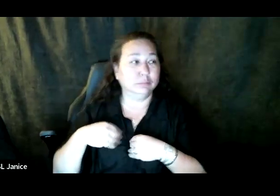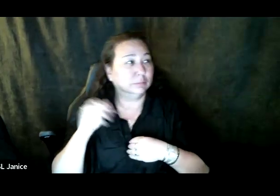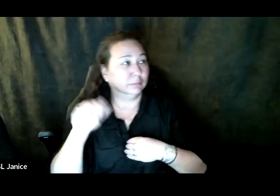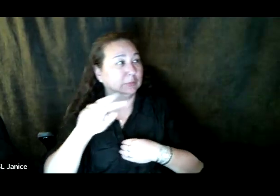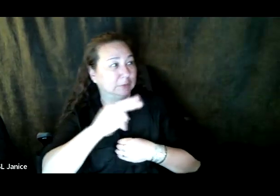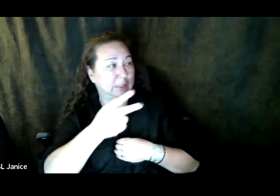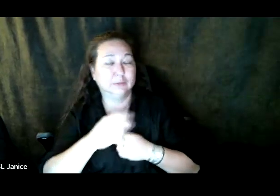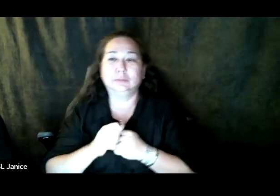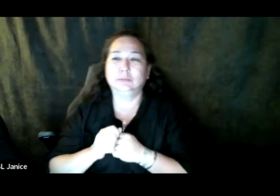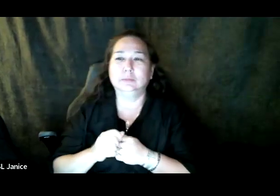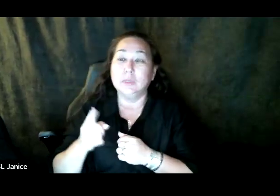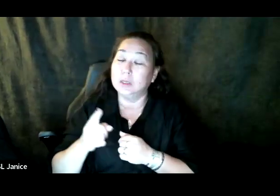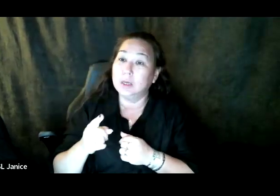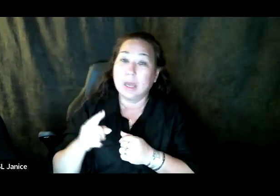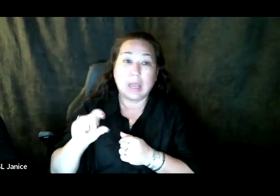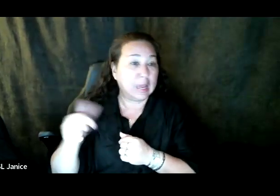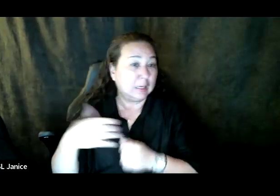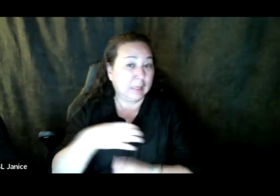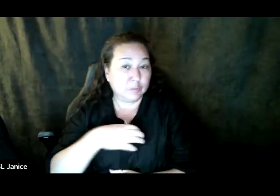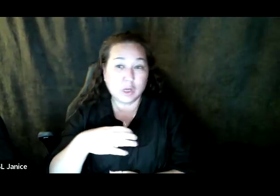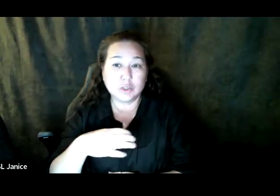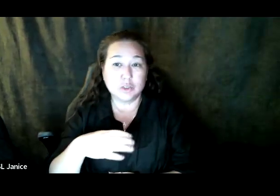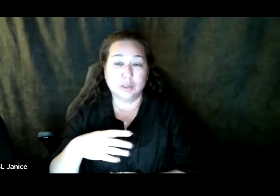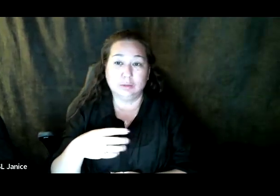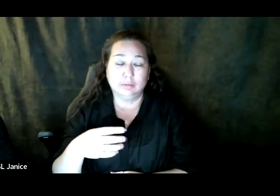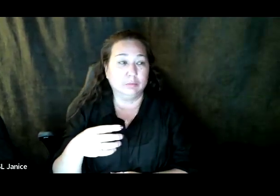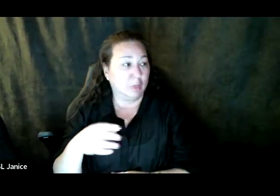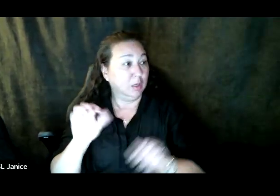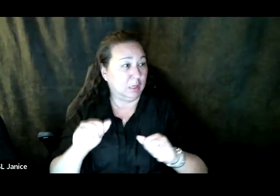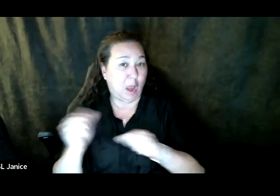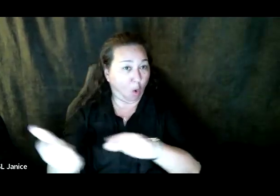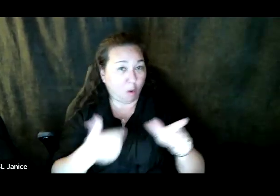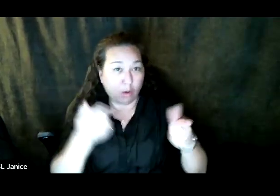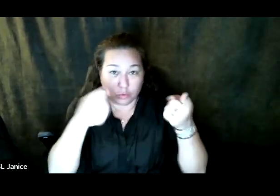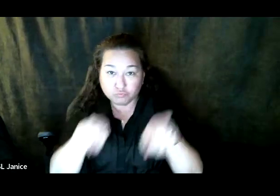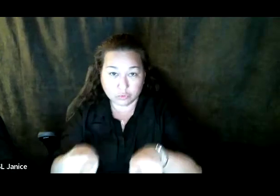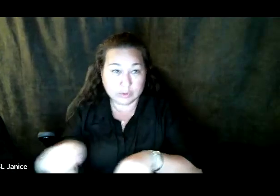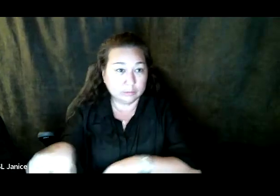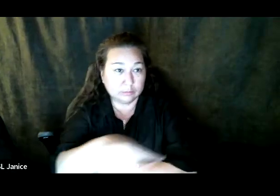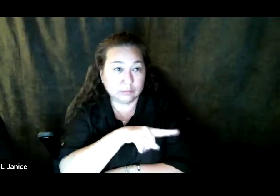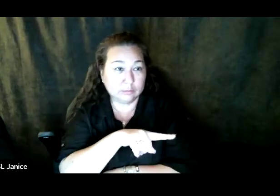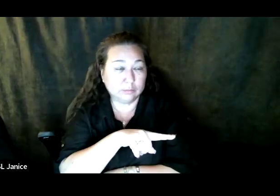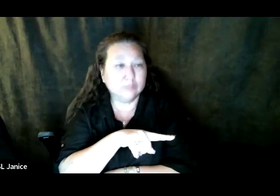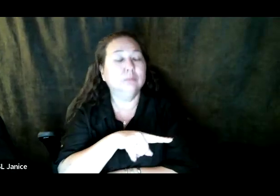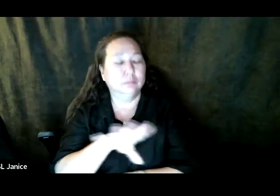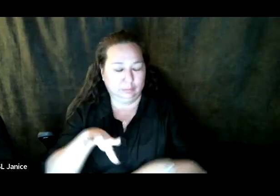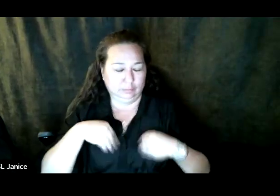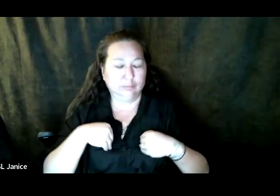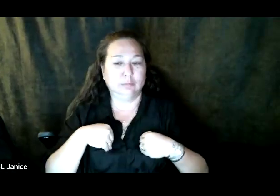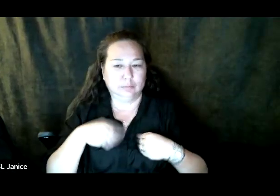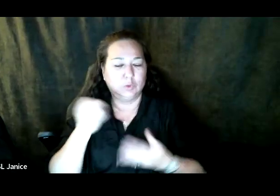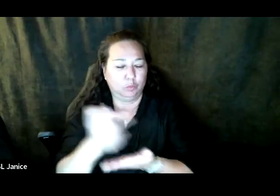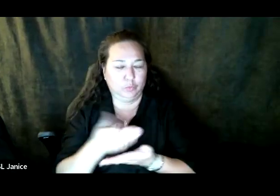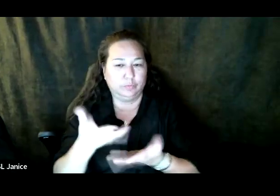objection to the motion? Is there any objection to approving the motion by unanimous consent? Hearing none, the minutes are